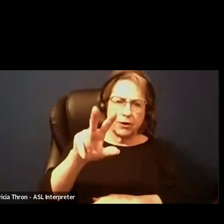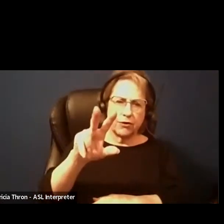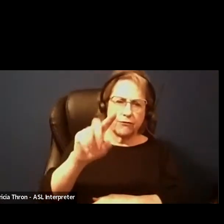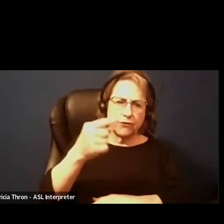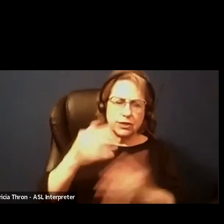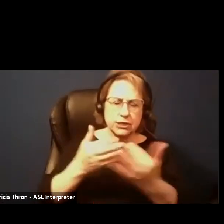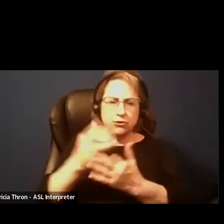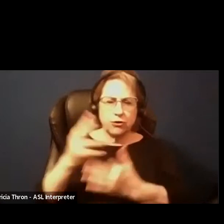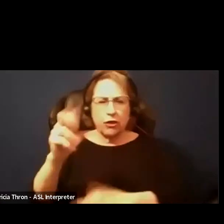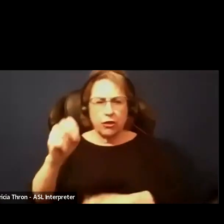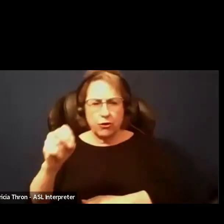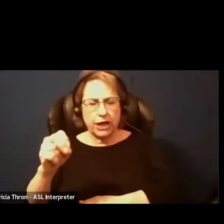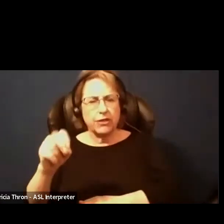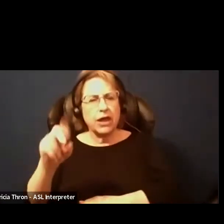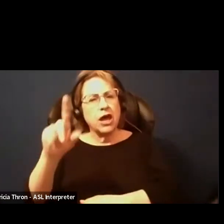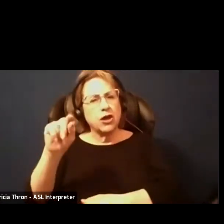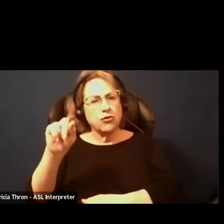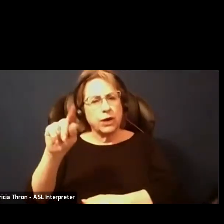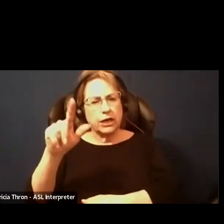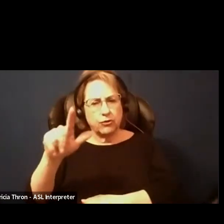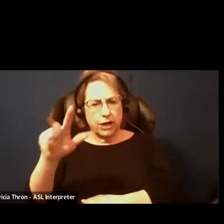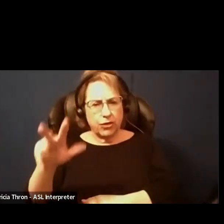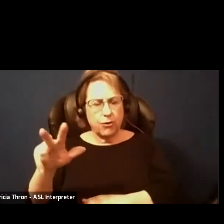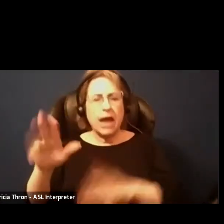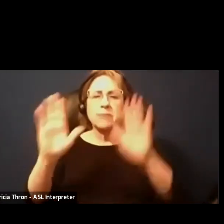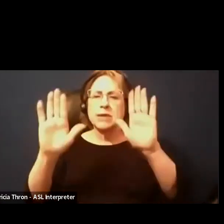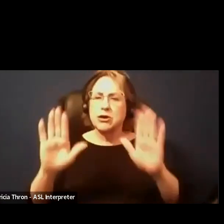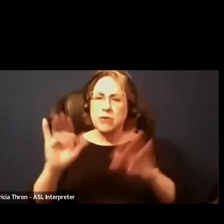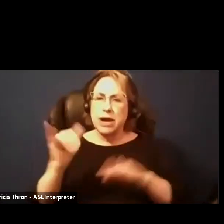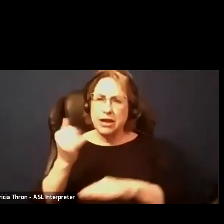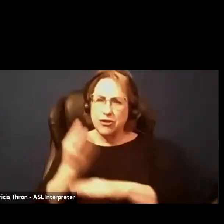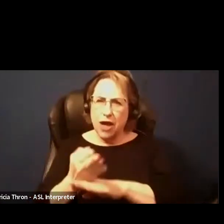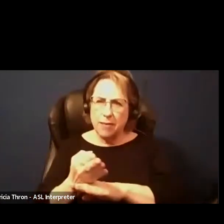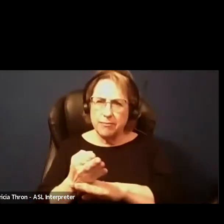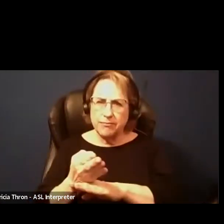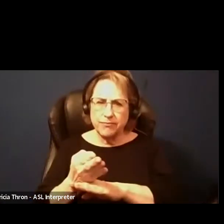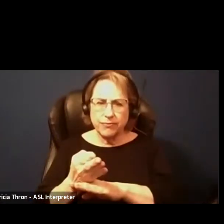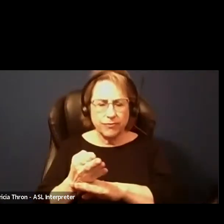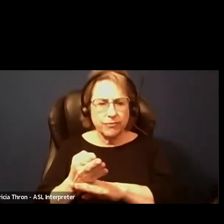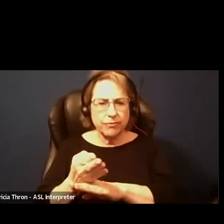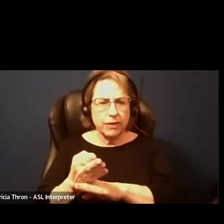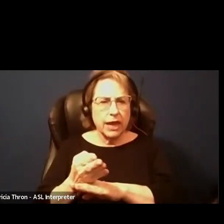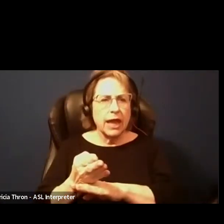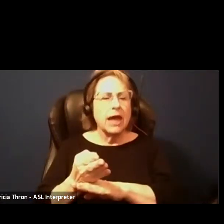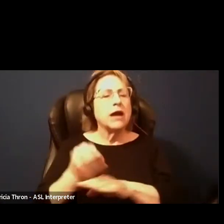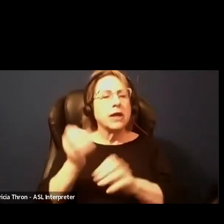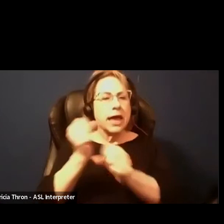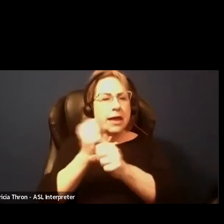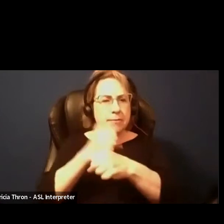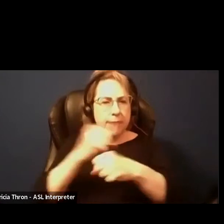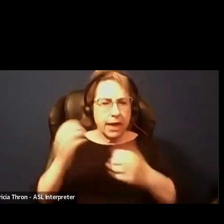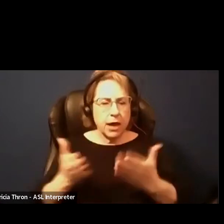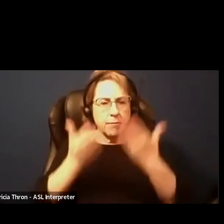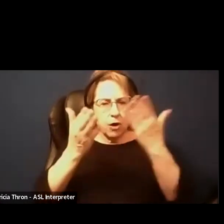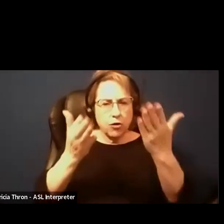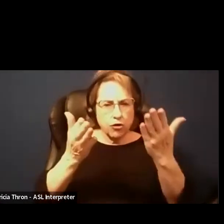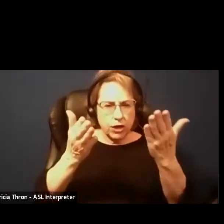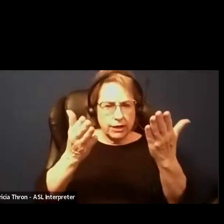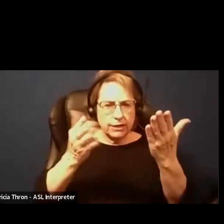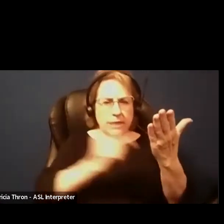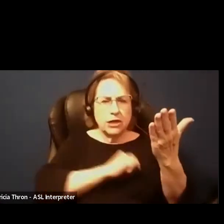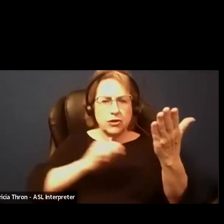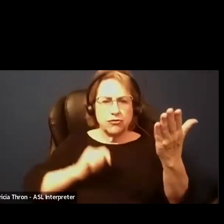Again, great job. All right, entertaining a motion. So move. Okay, motion made by trustee Griffin